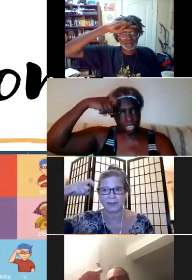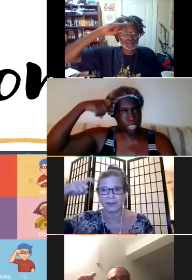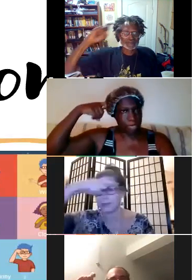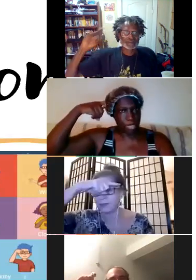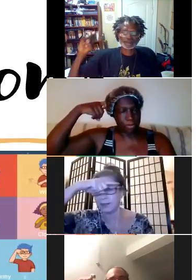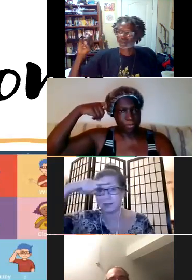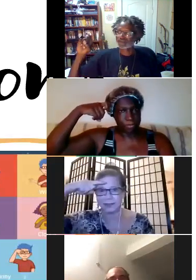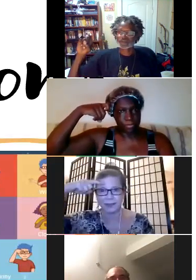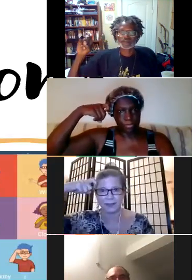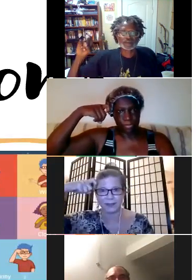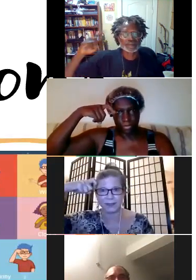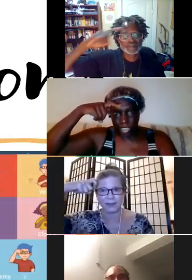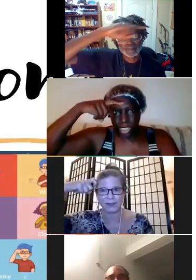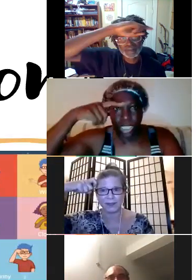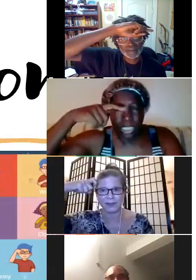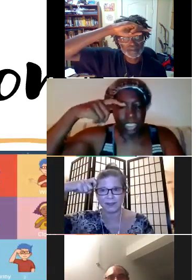Summer.